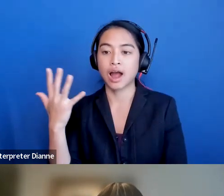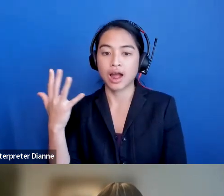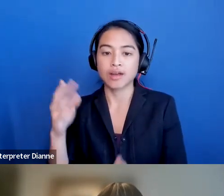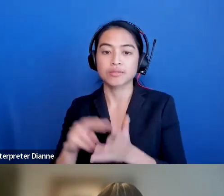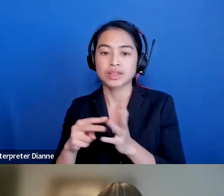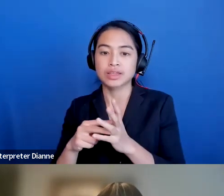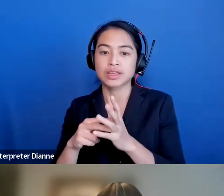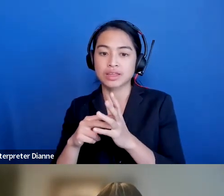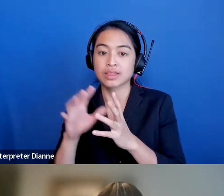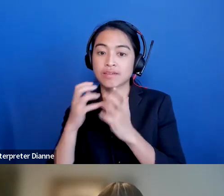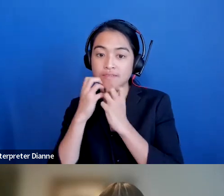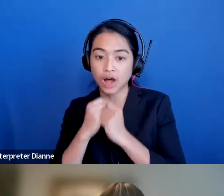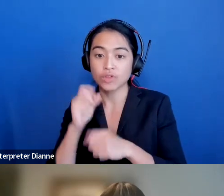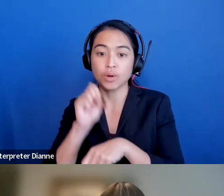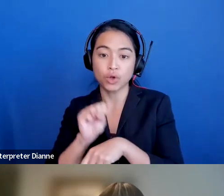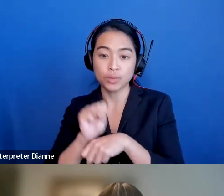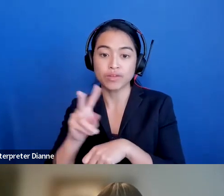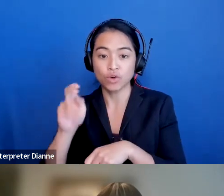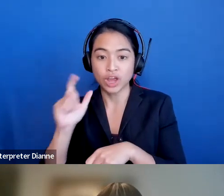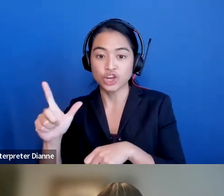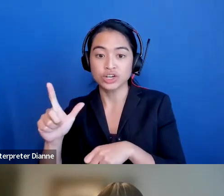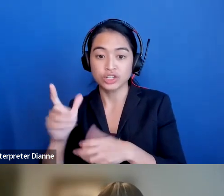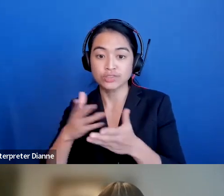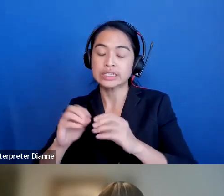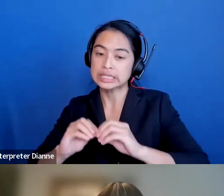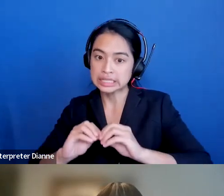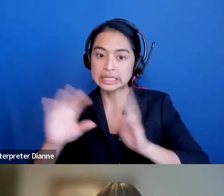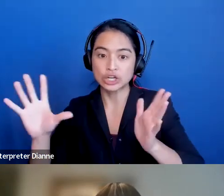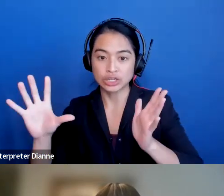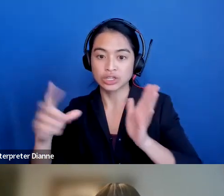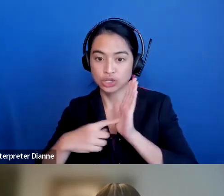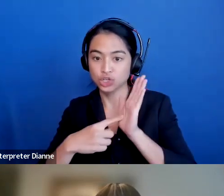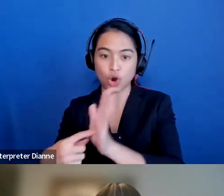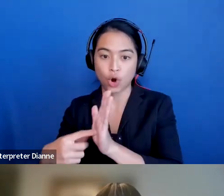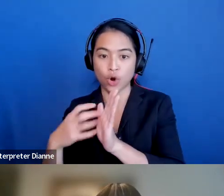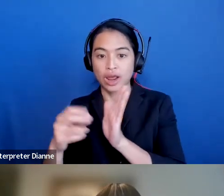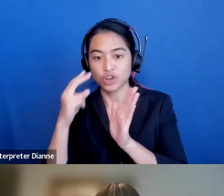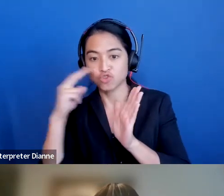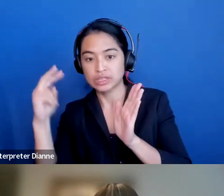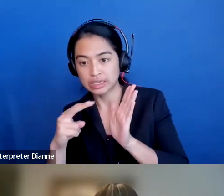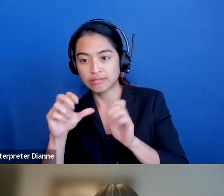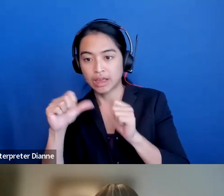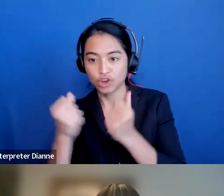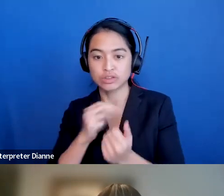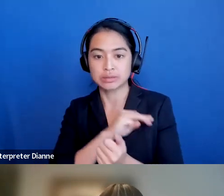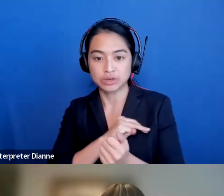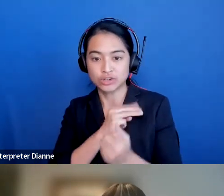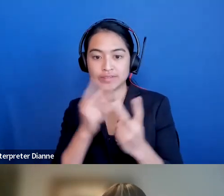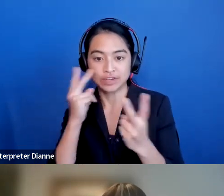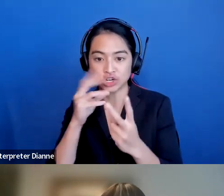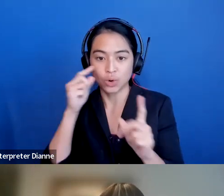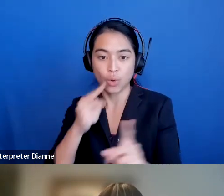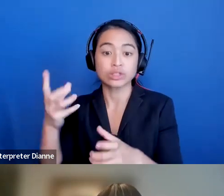of employment and vocational services are clearly stated and reflected in the agency's mission, vision, and